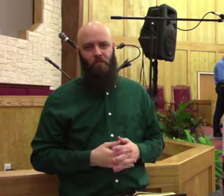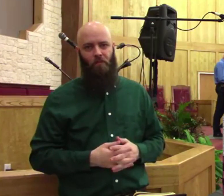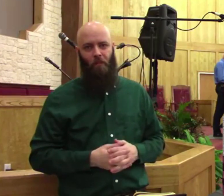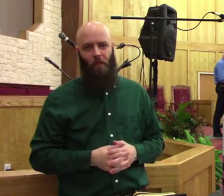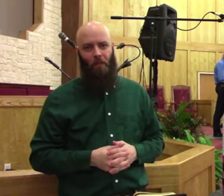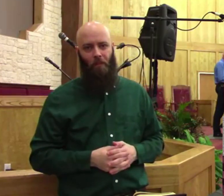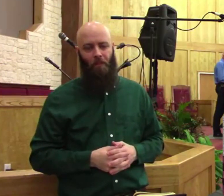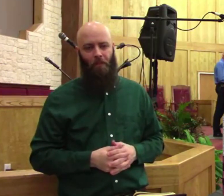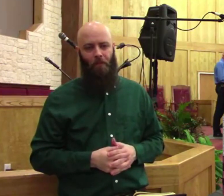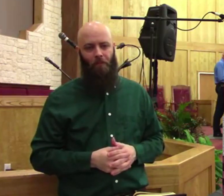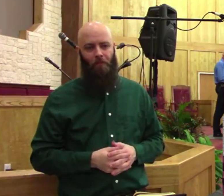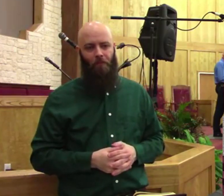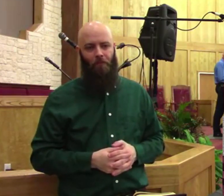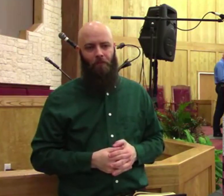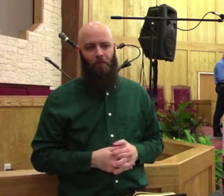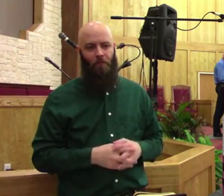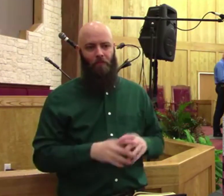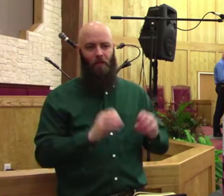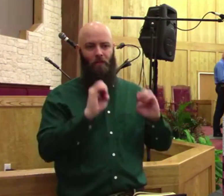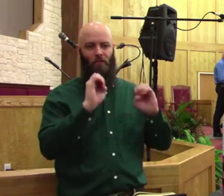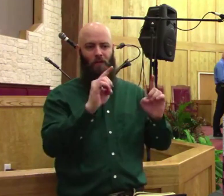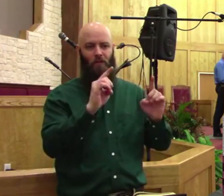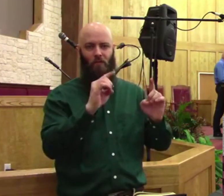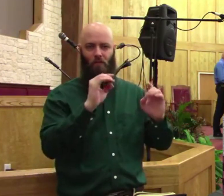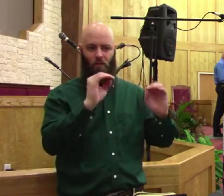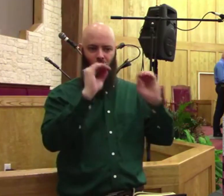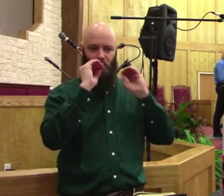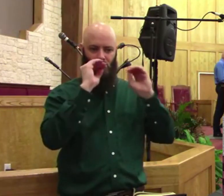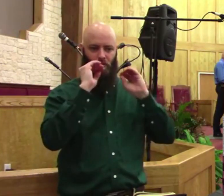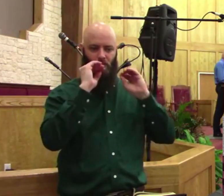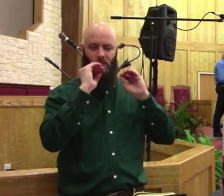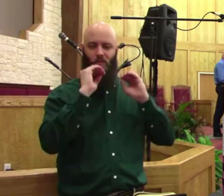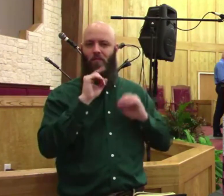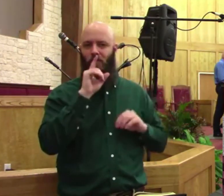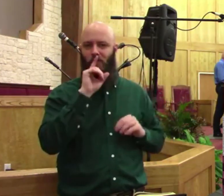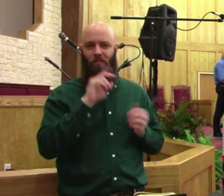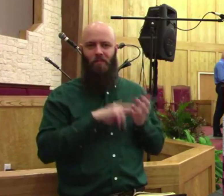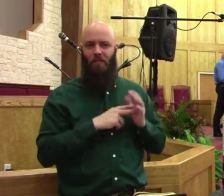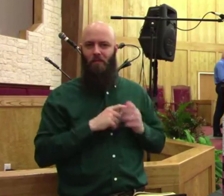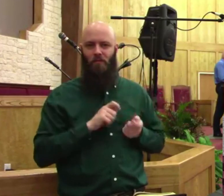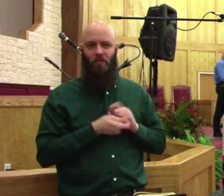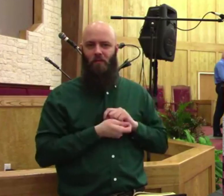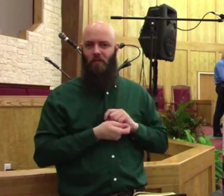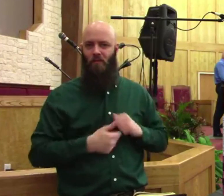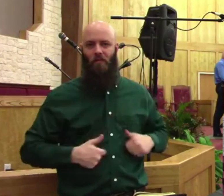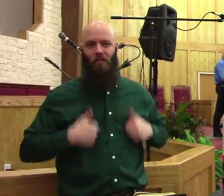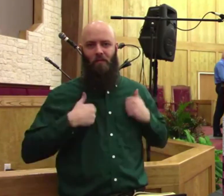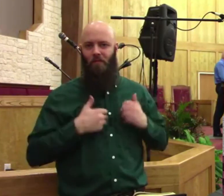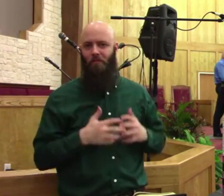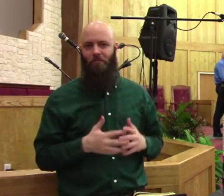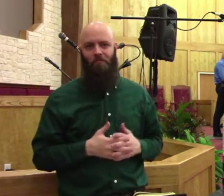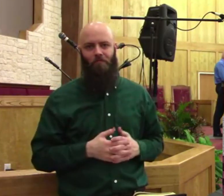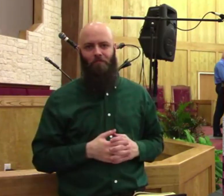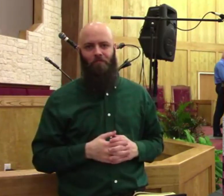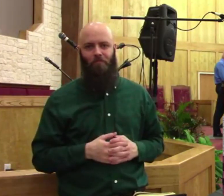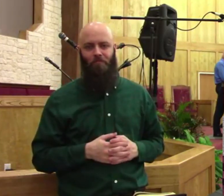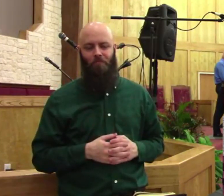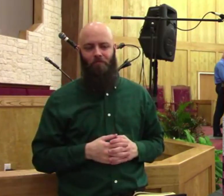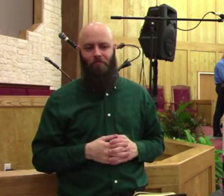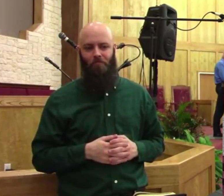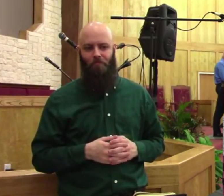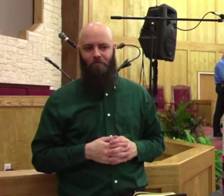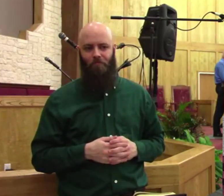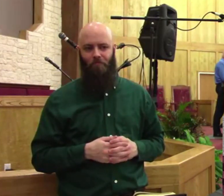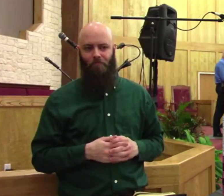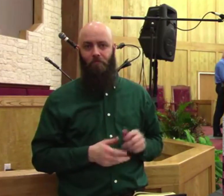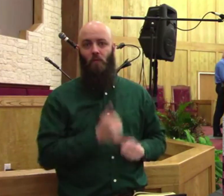Well, education doesn't necessarily transform lives. In many cases,